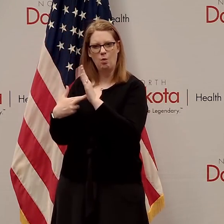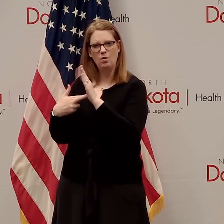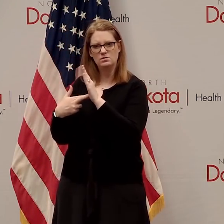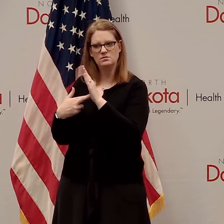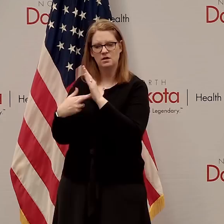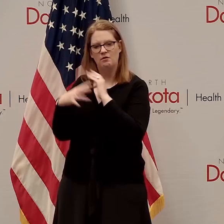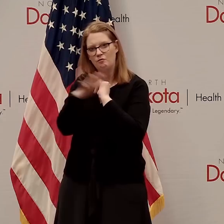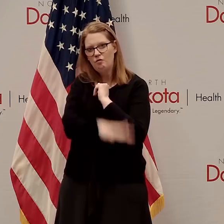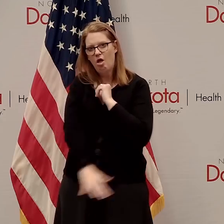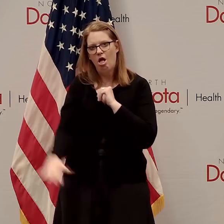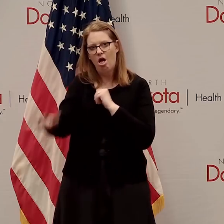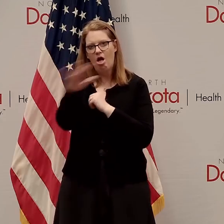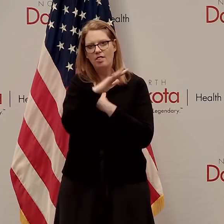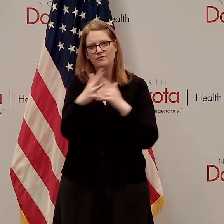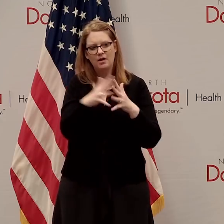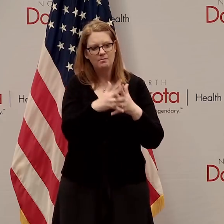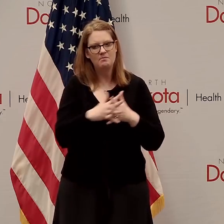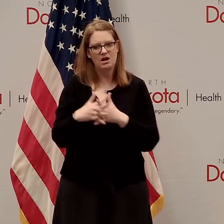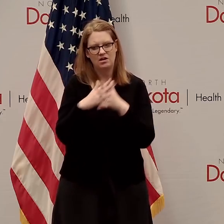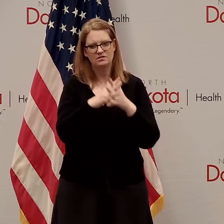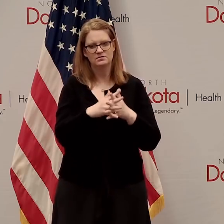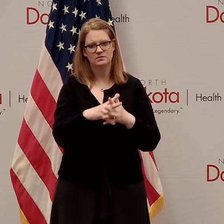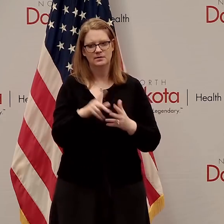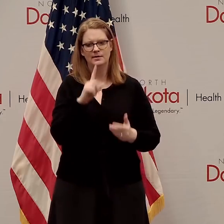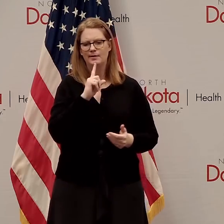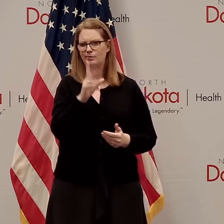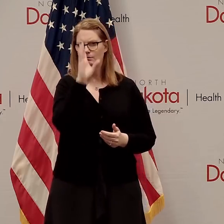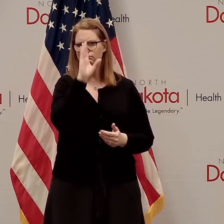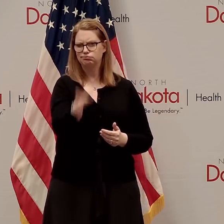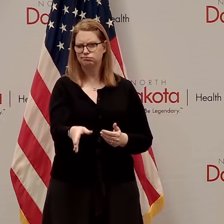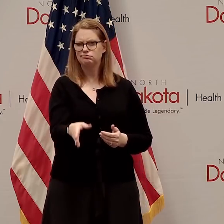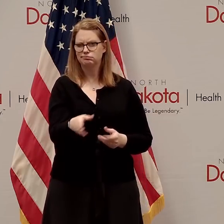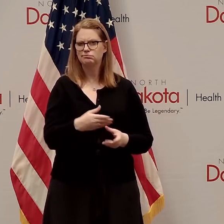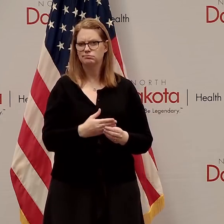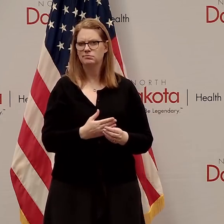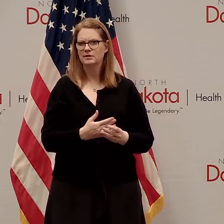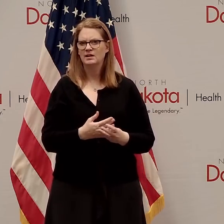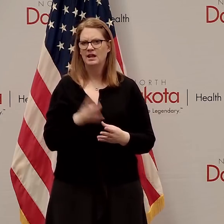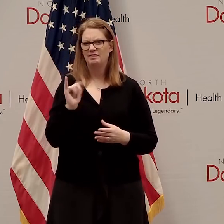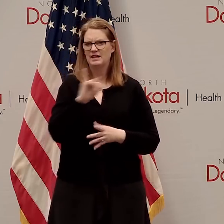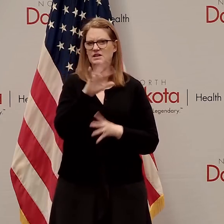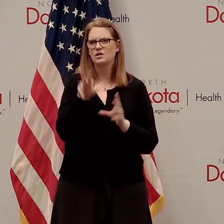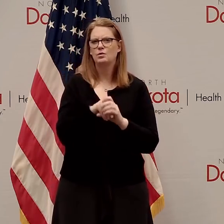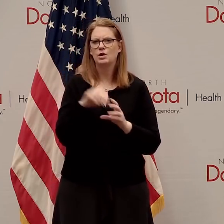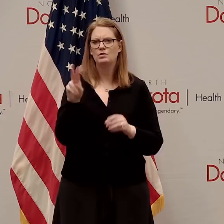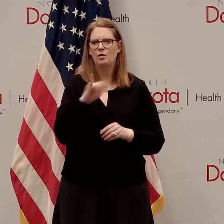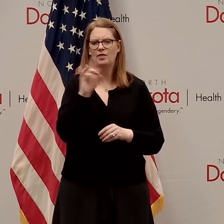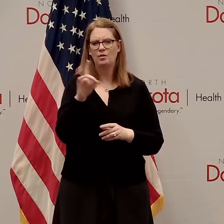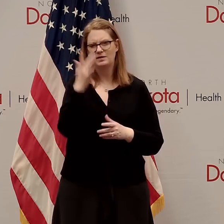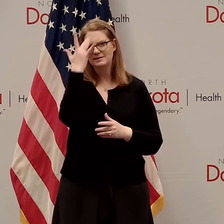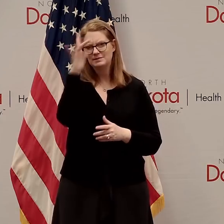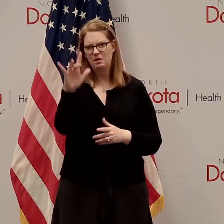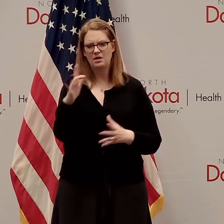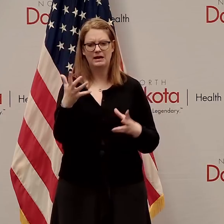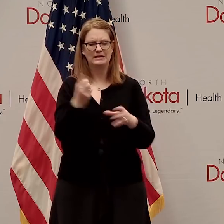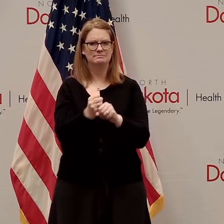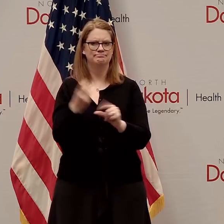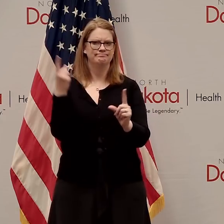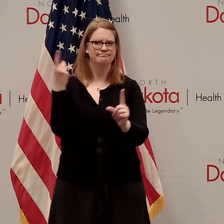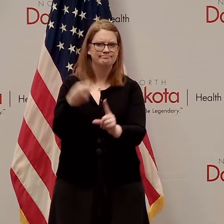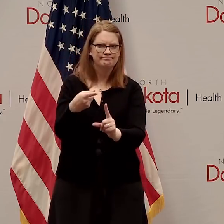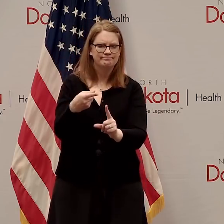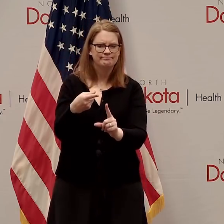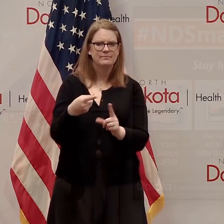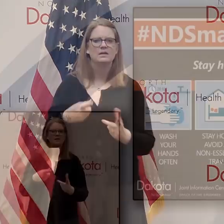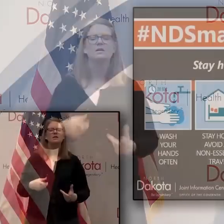America, those guidelines are pretty straightforward, and we've incorporated those into North Dakota Smart, and I can just summarize those again. But key